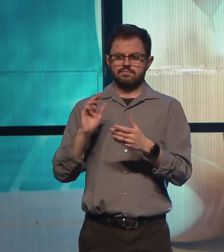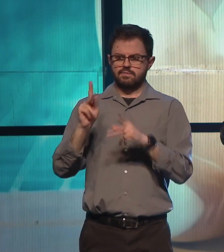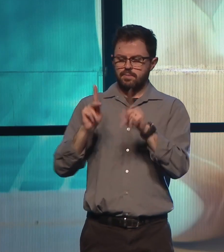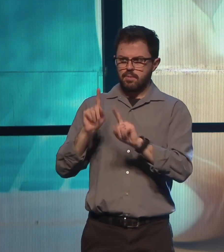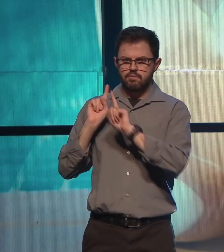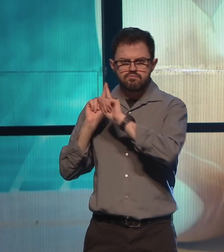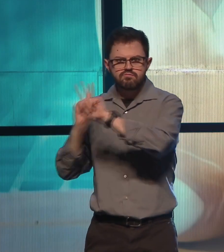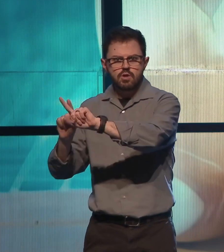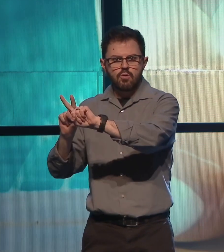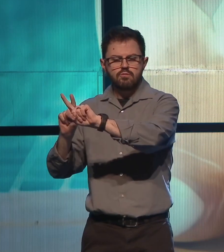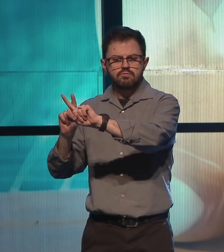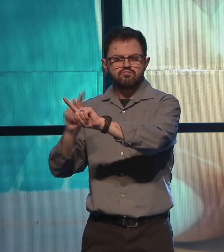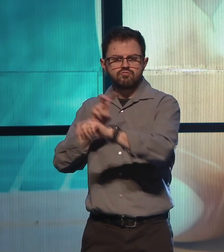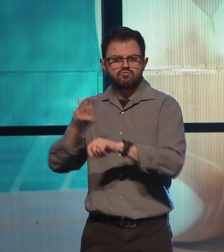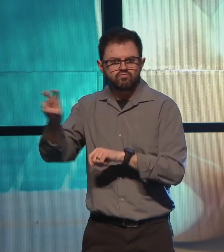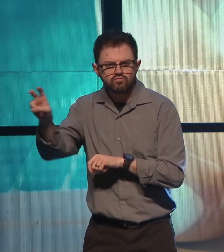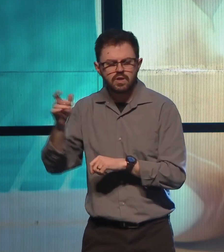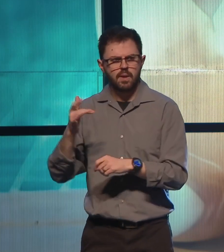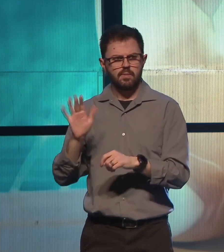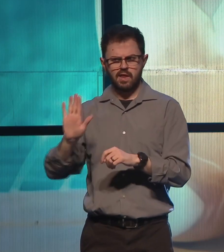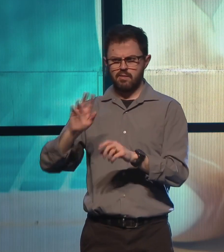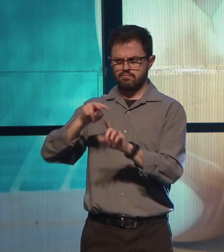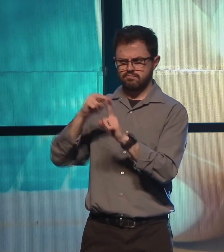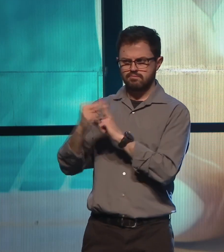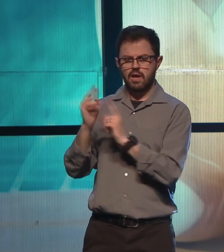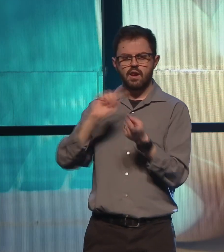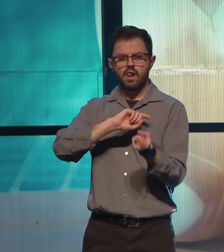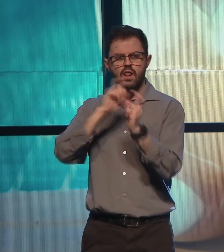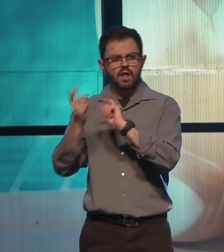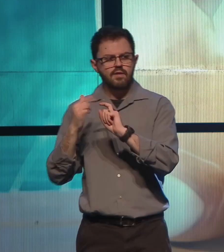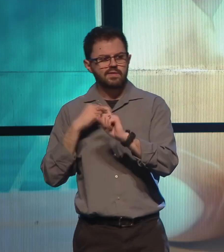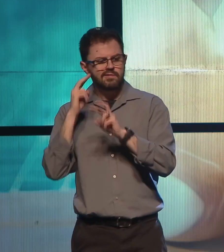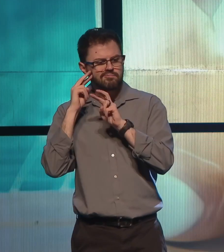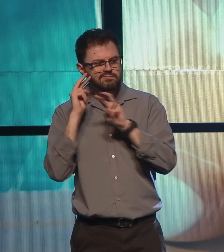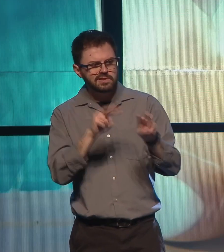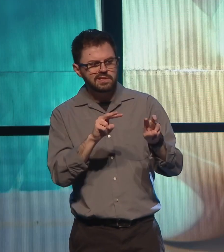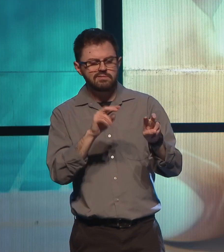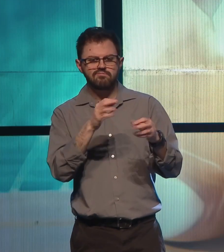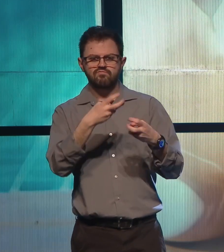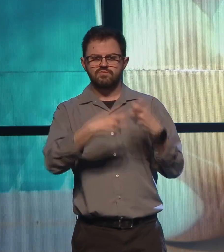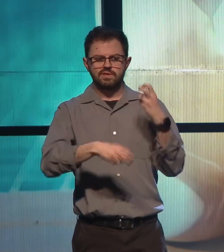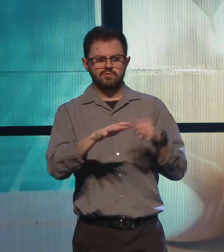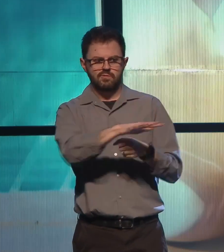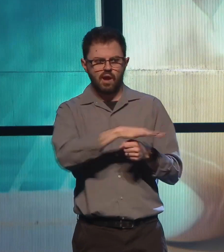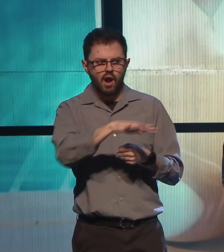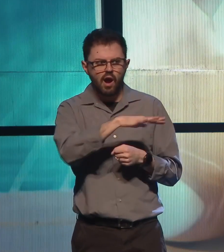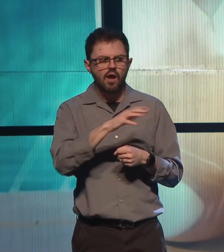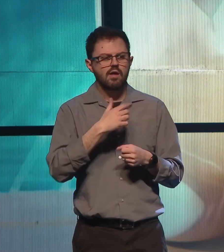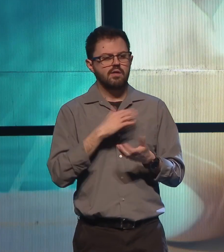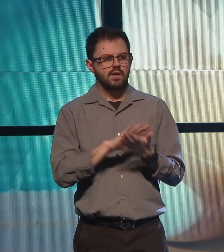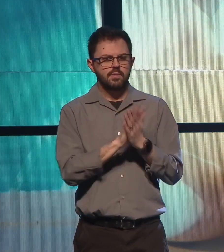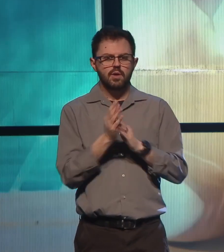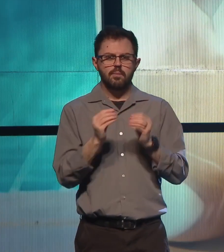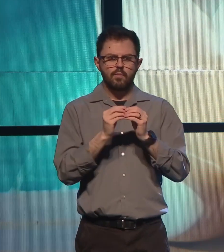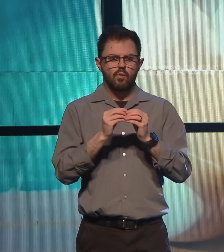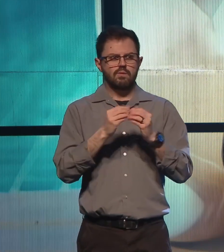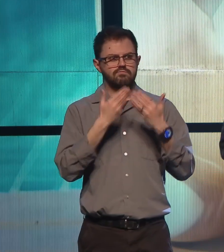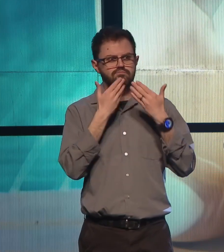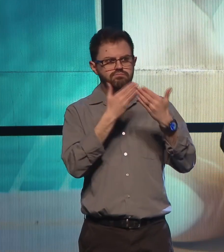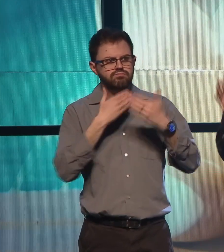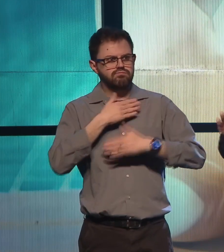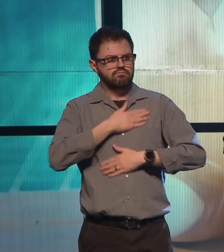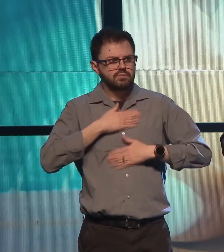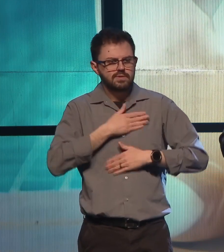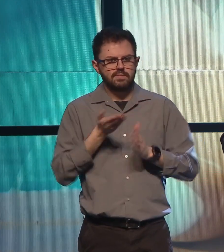they've experienced the power of generosity. They've walked into a difficult space. They become more appreciative of what we have, which